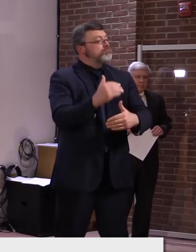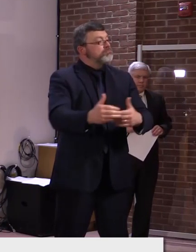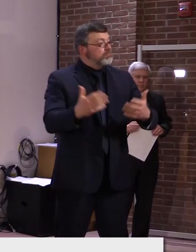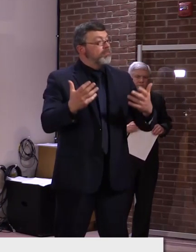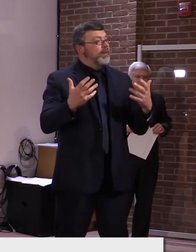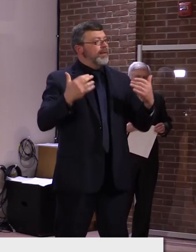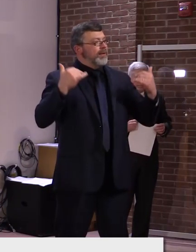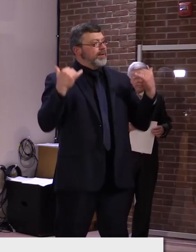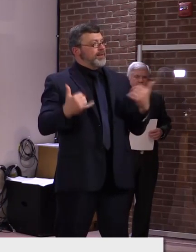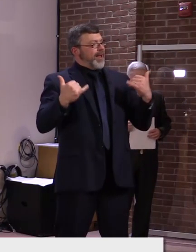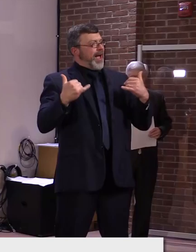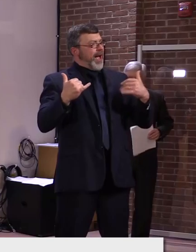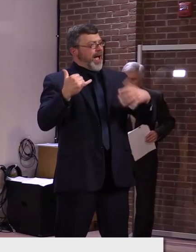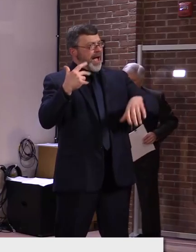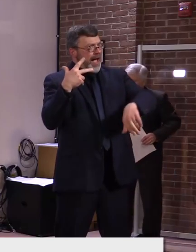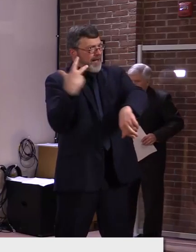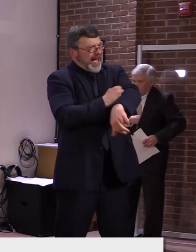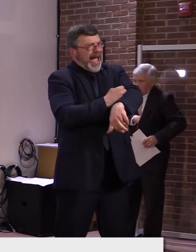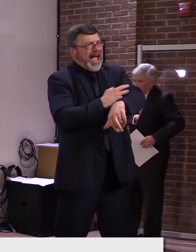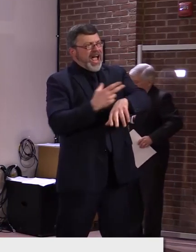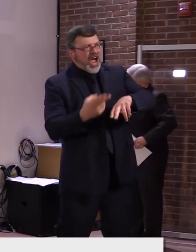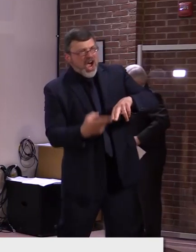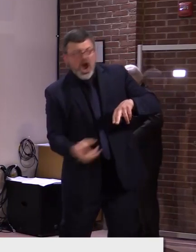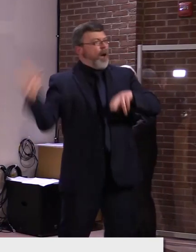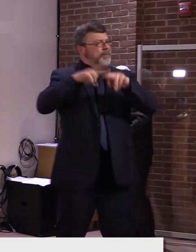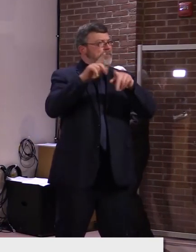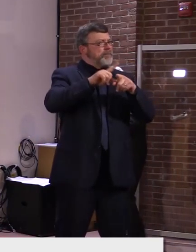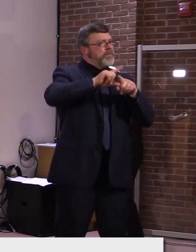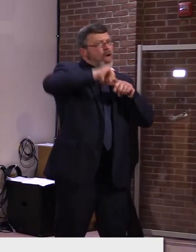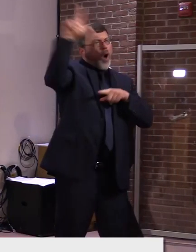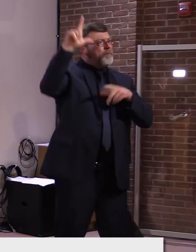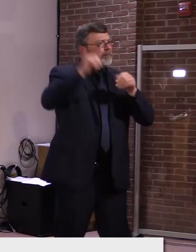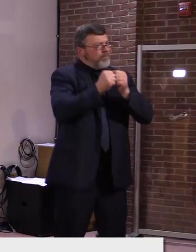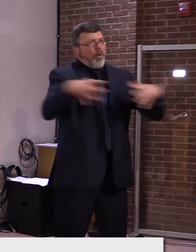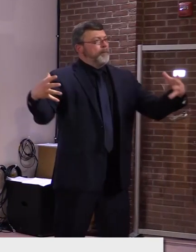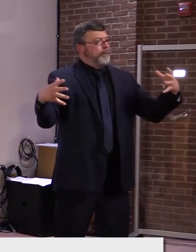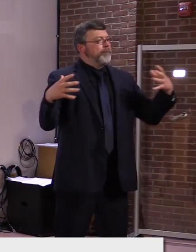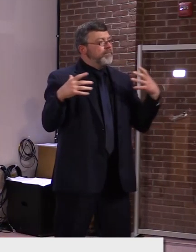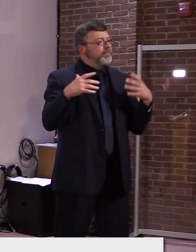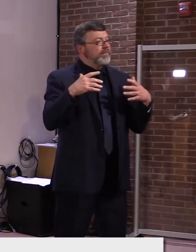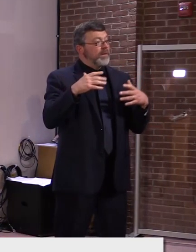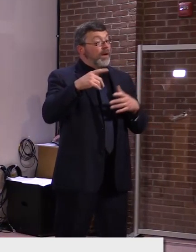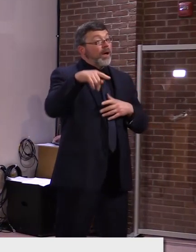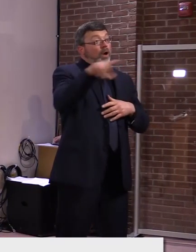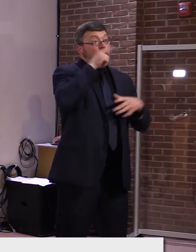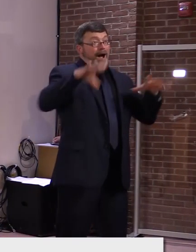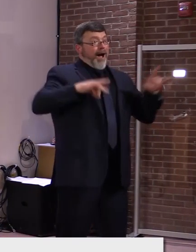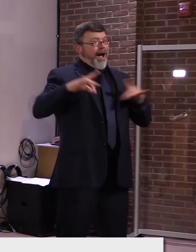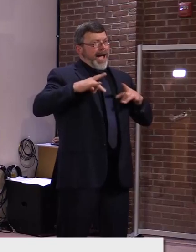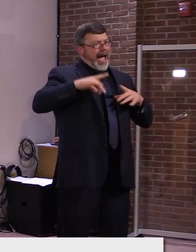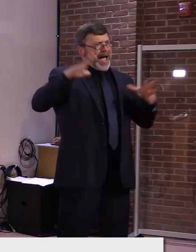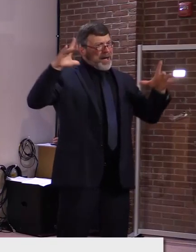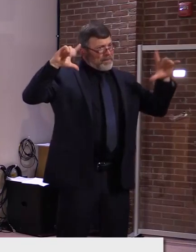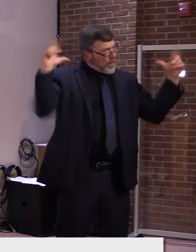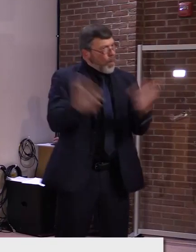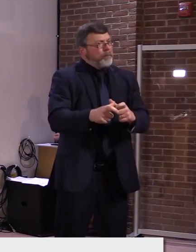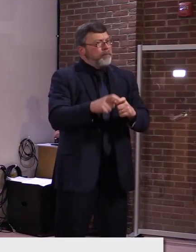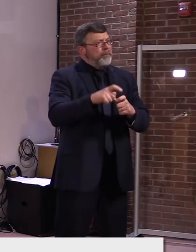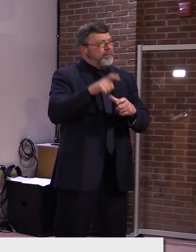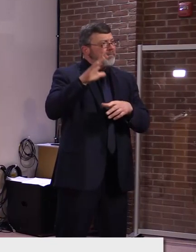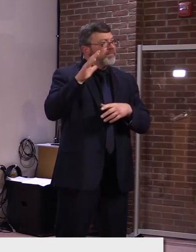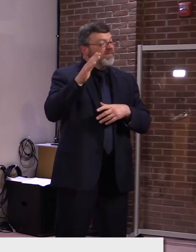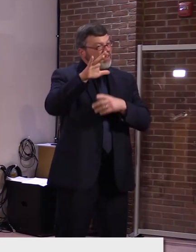rate increased, cases fell about 75%. And more importantly, hospitalizations and deaths have